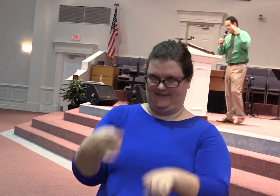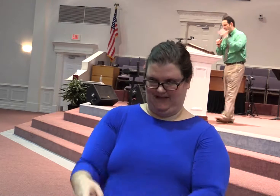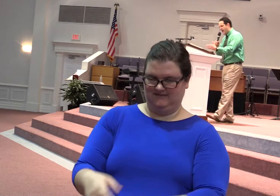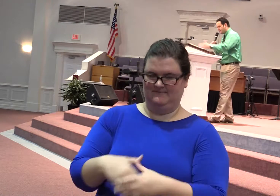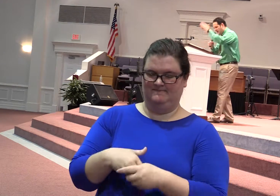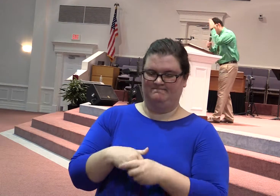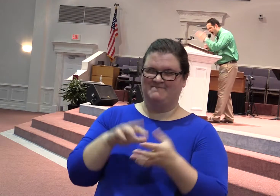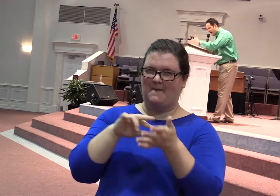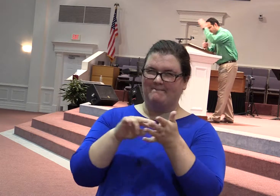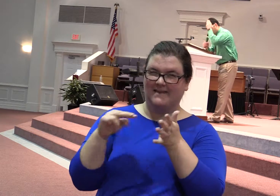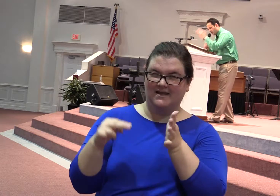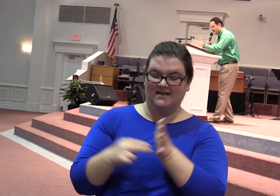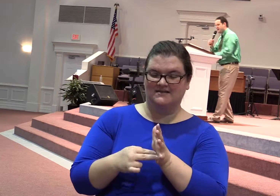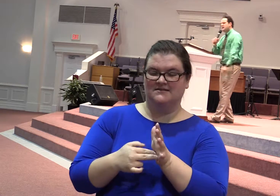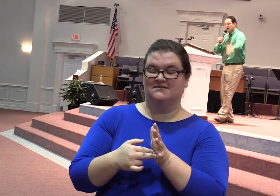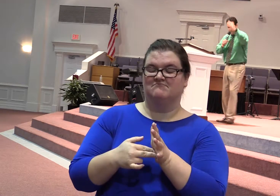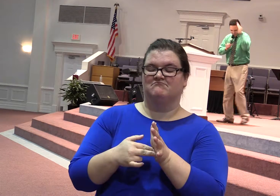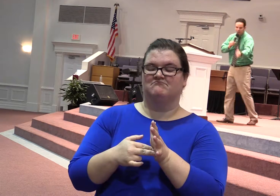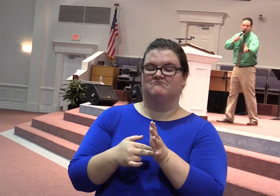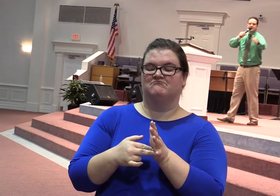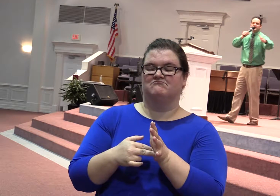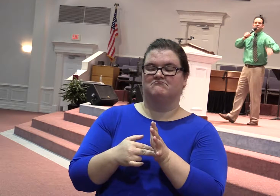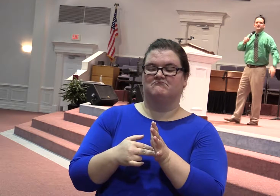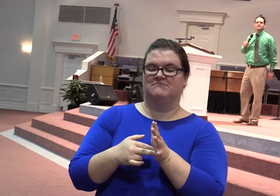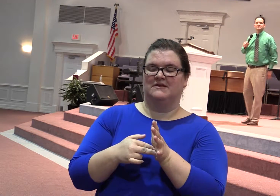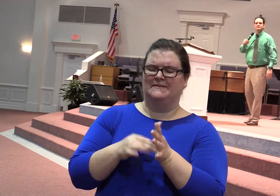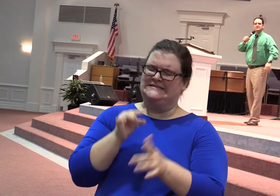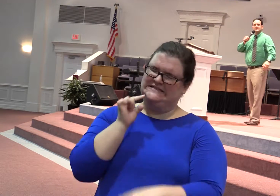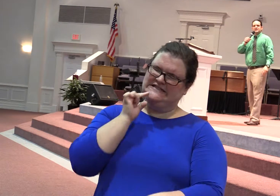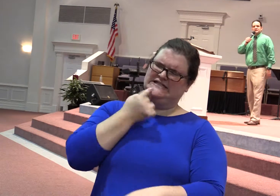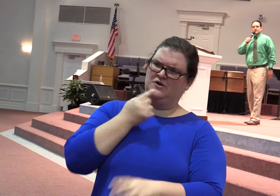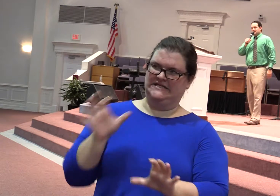to place a high degree of seriousness.